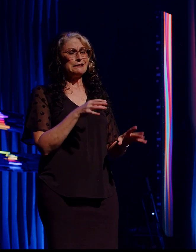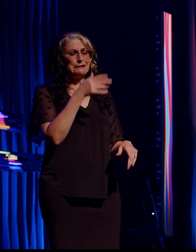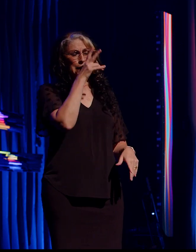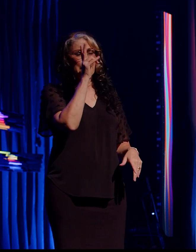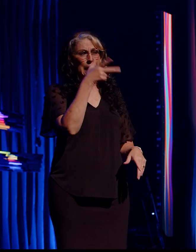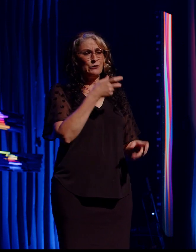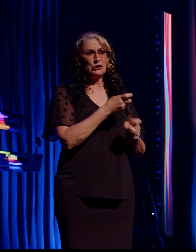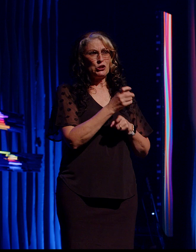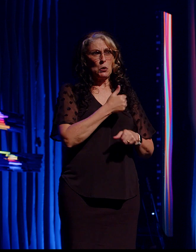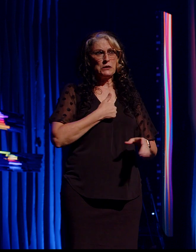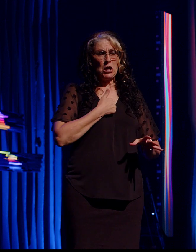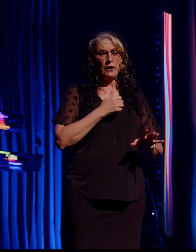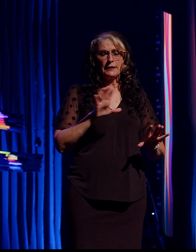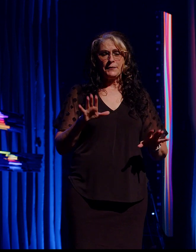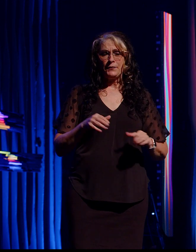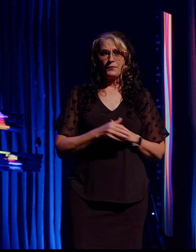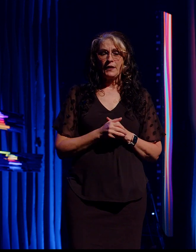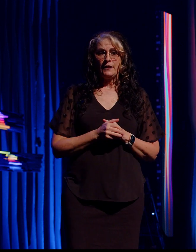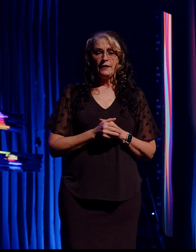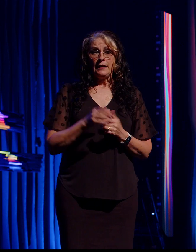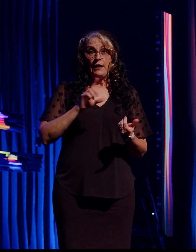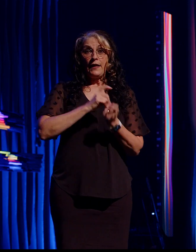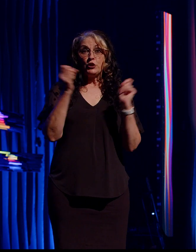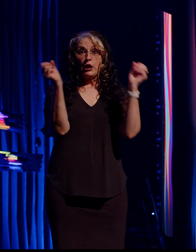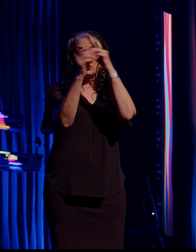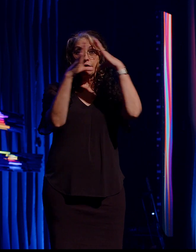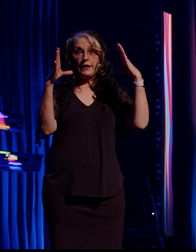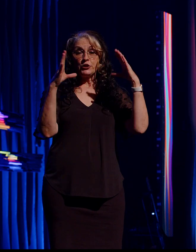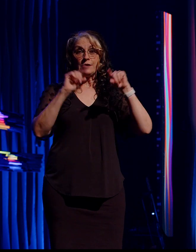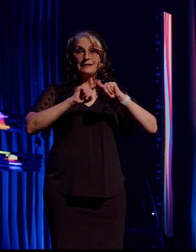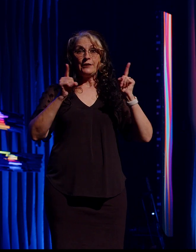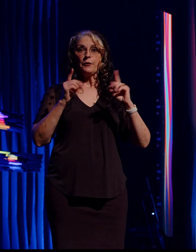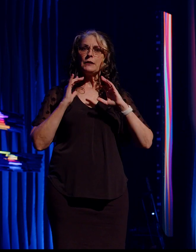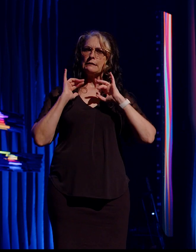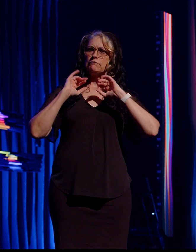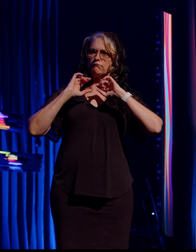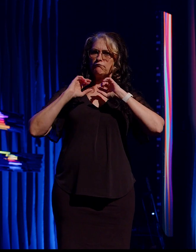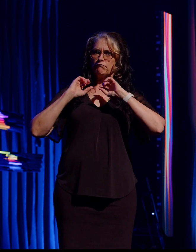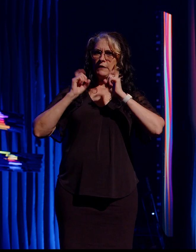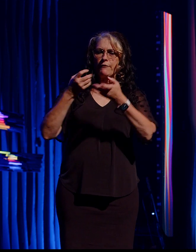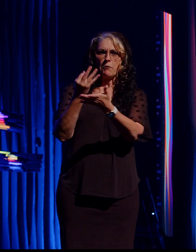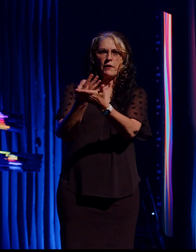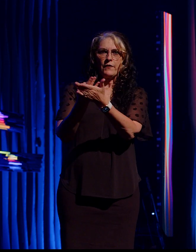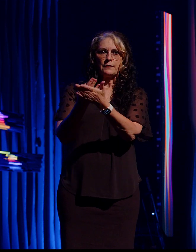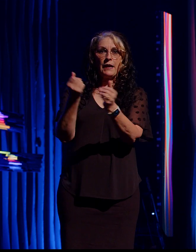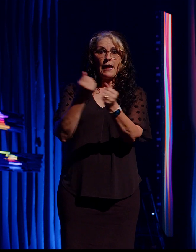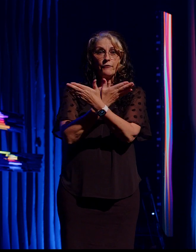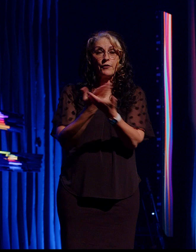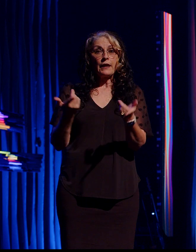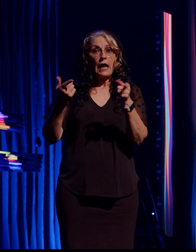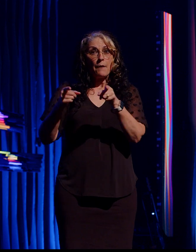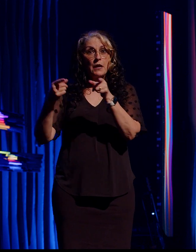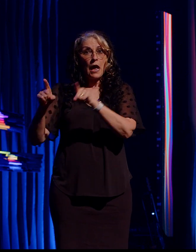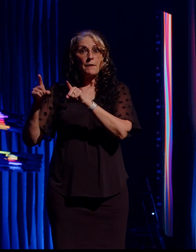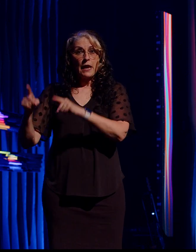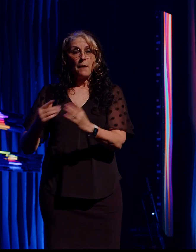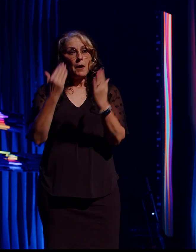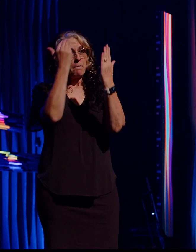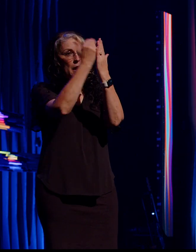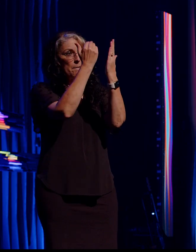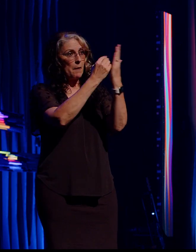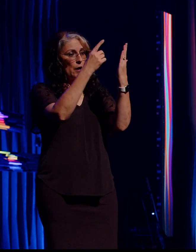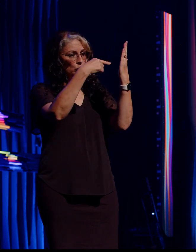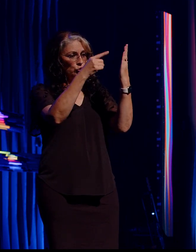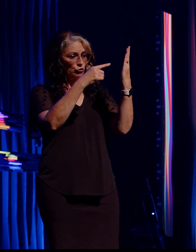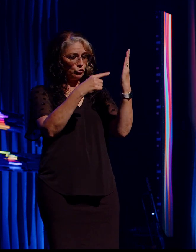All right. Well, they changed their vision. They did something else, and we still gave them the funds for it. So every single thing has been done. I'll point